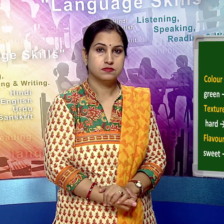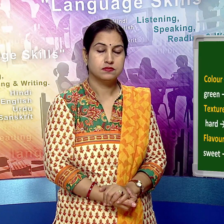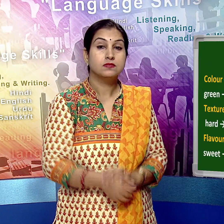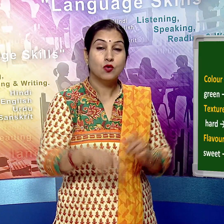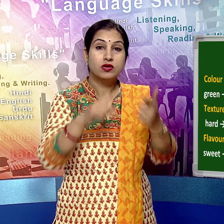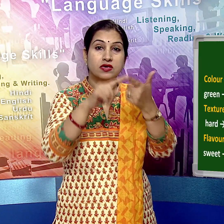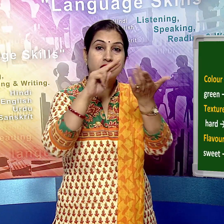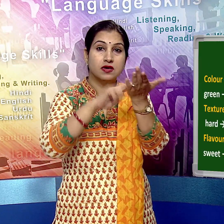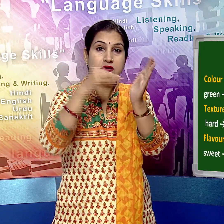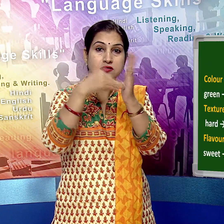Enzymes.